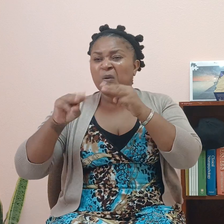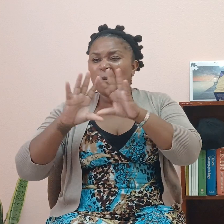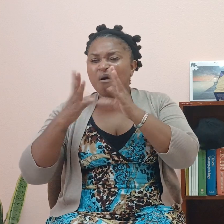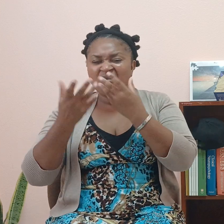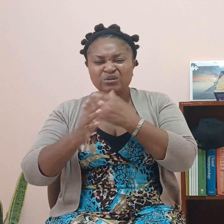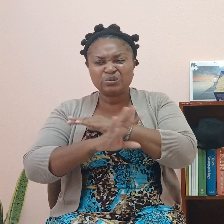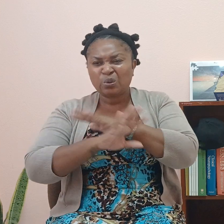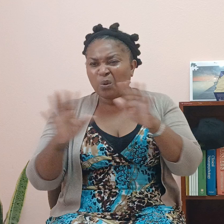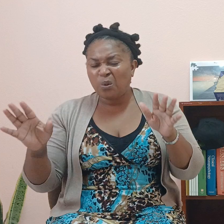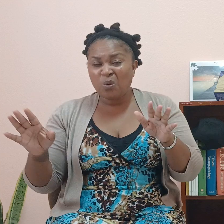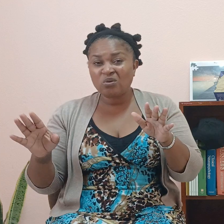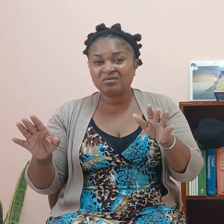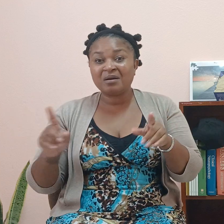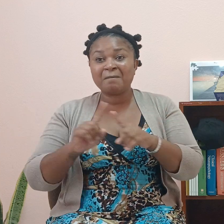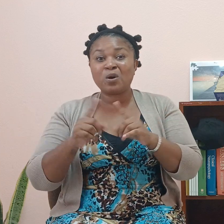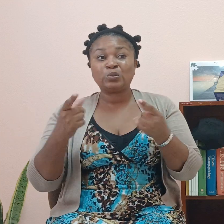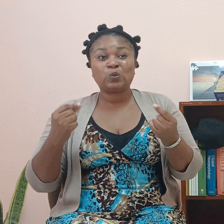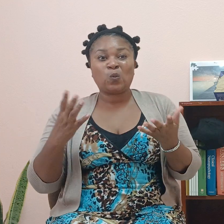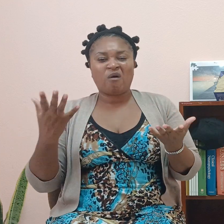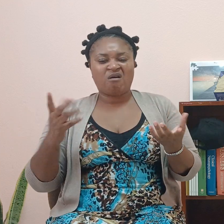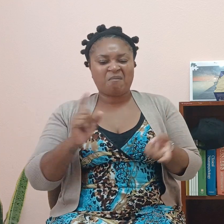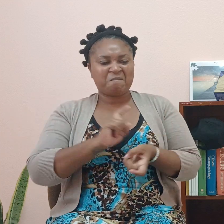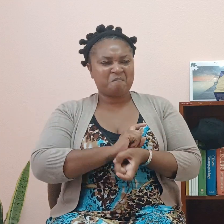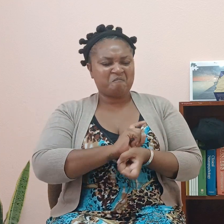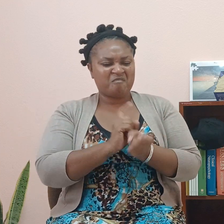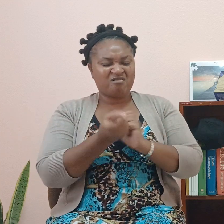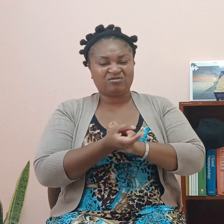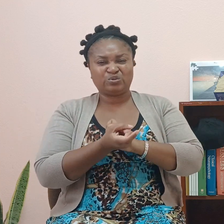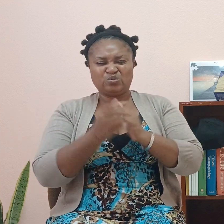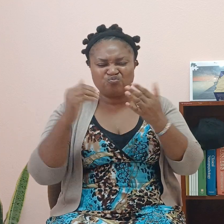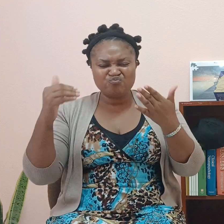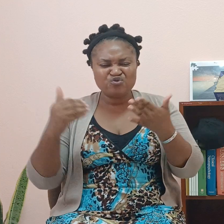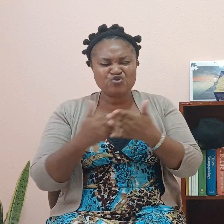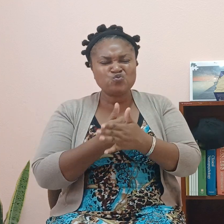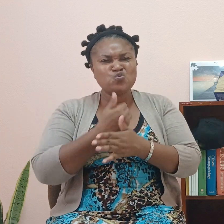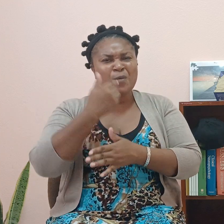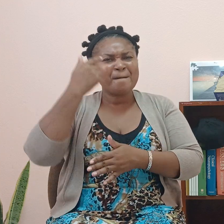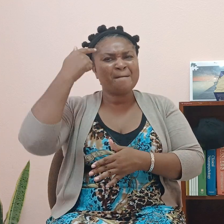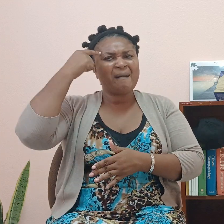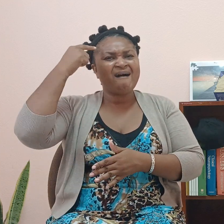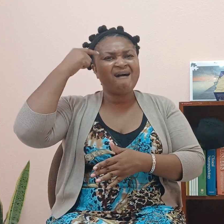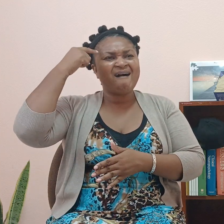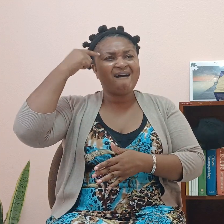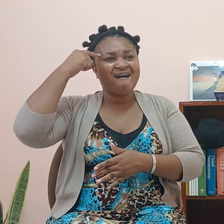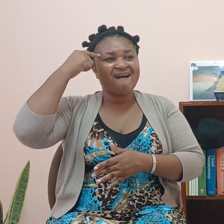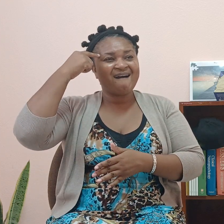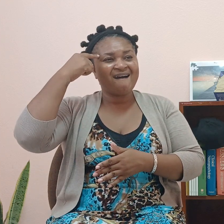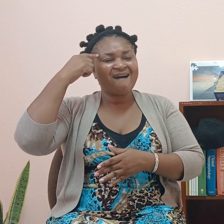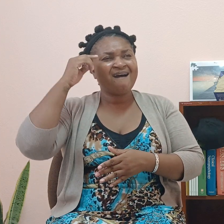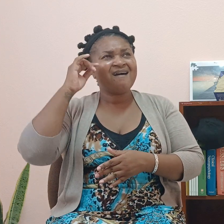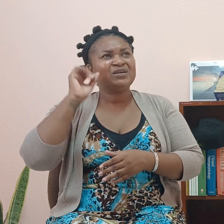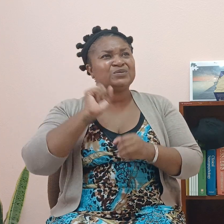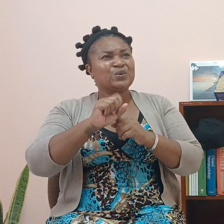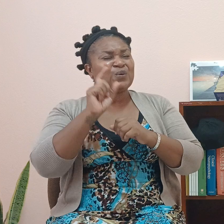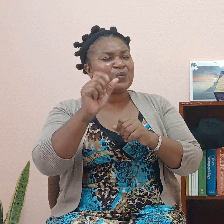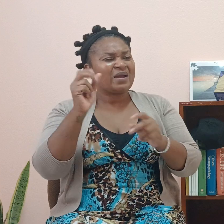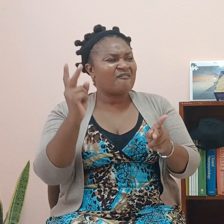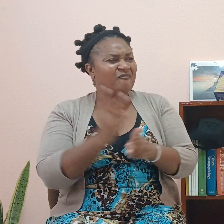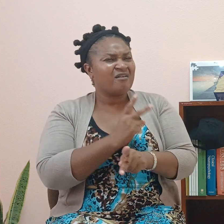but be transformed by the renewing of your minds so that you can figure out what God's